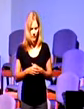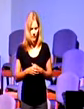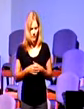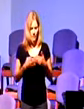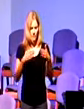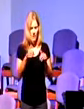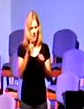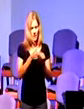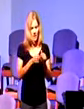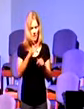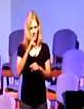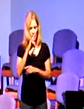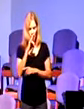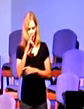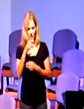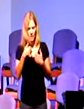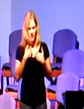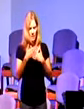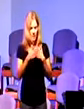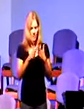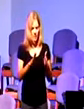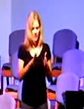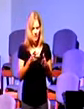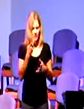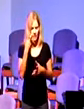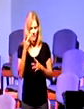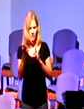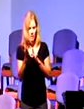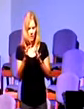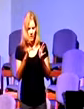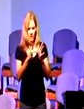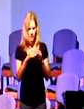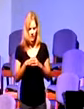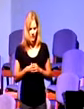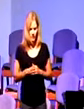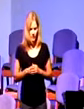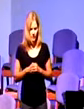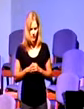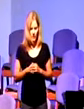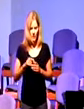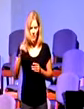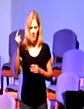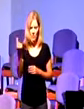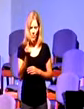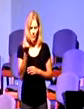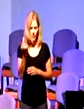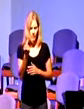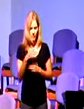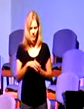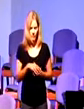May each of these kids that gets a box see Jesus and him only.